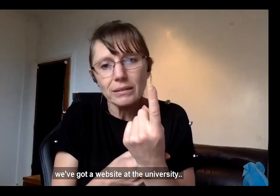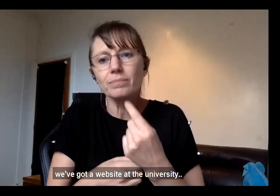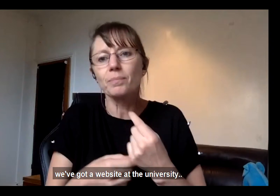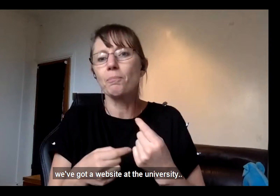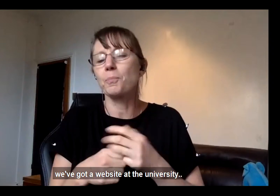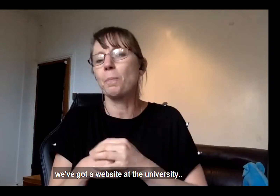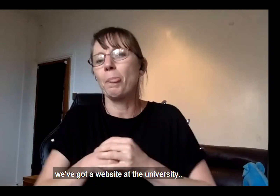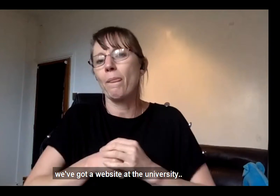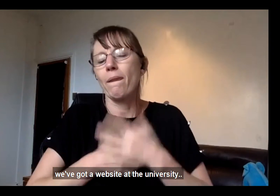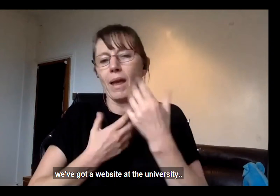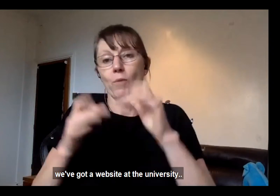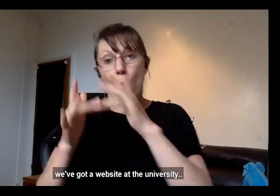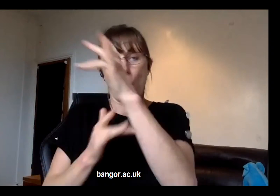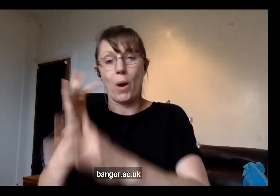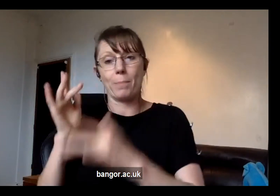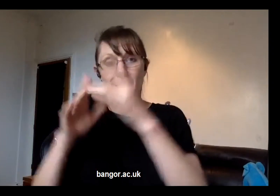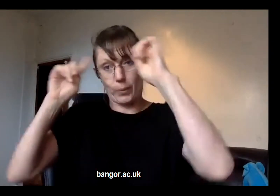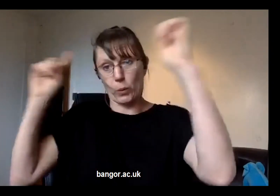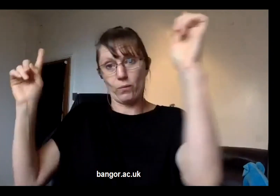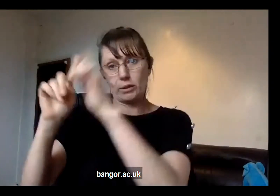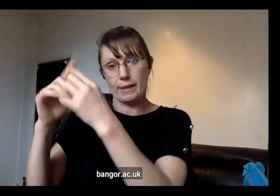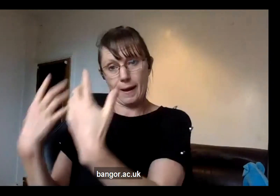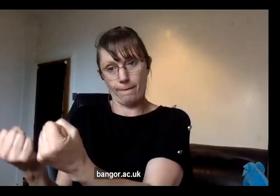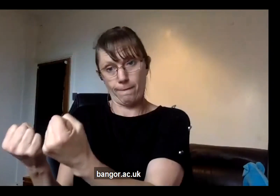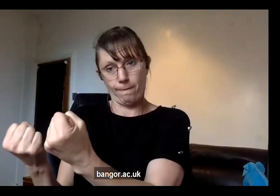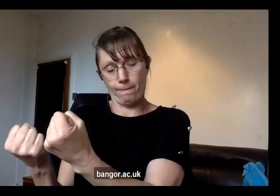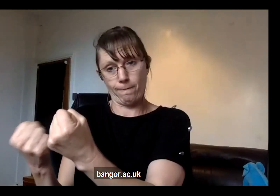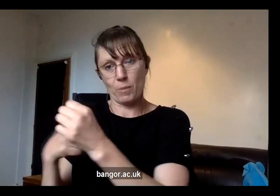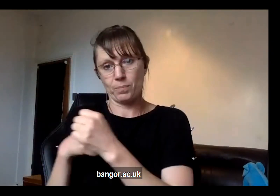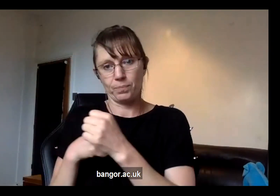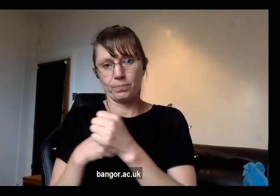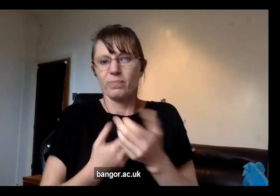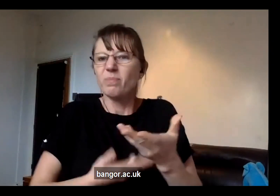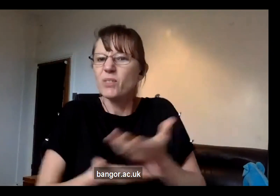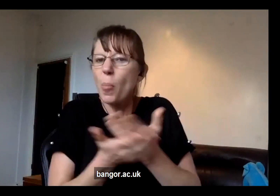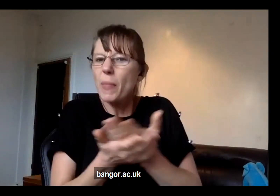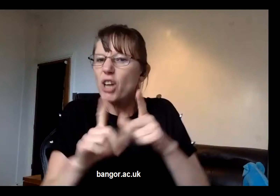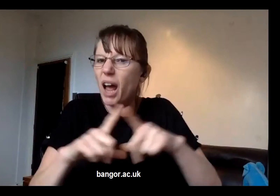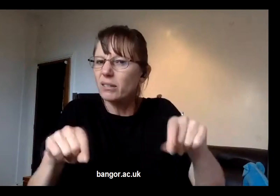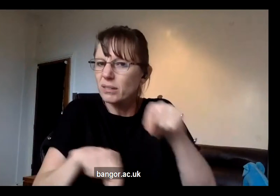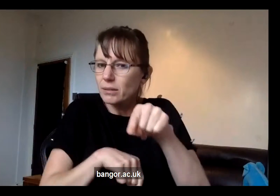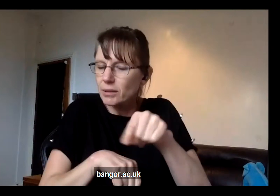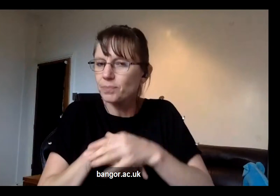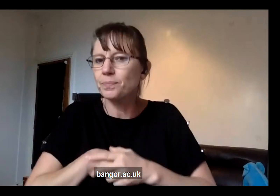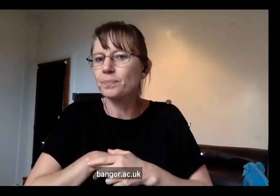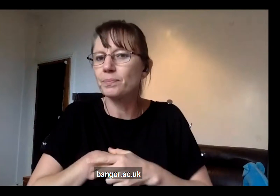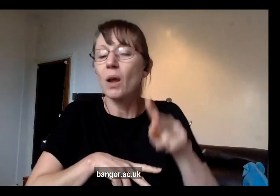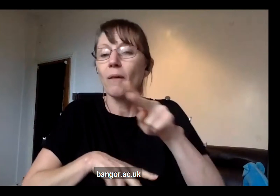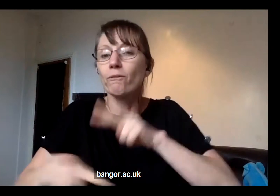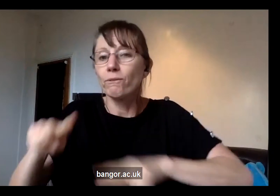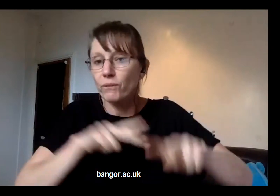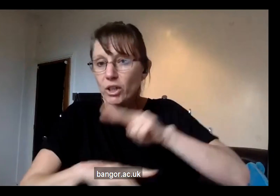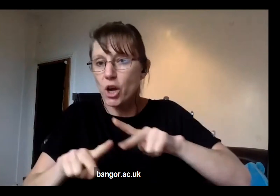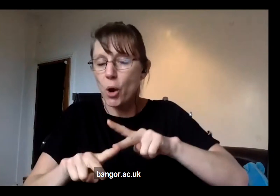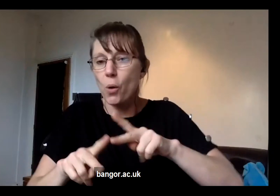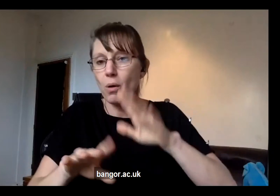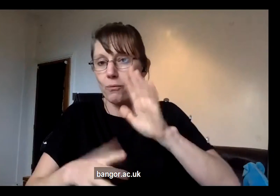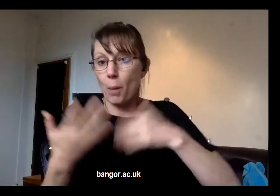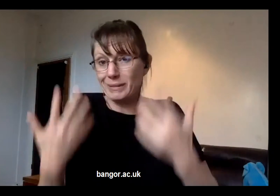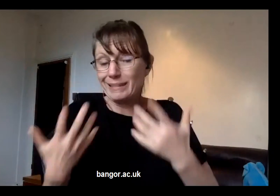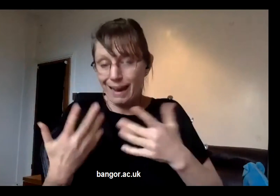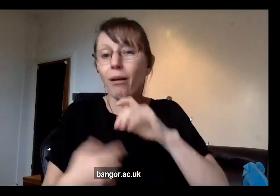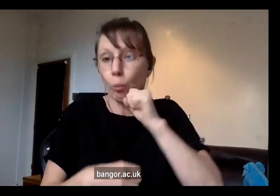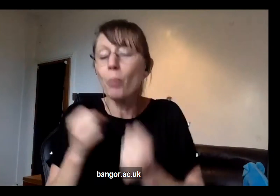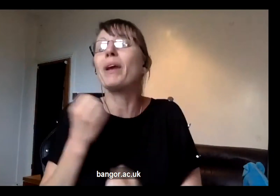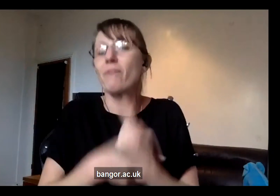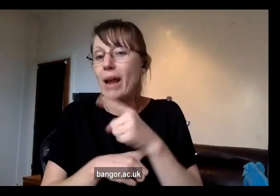a website at the university. I'll just put it there on the chat, and the video recording of this session will be available there